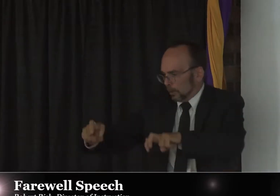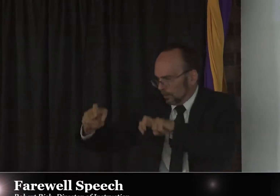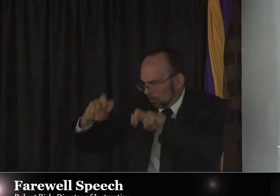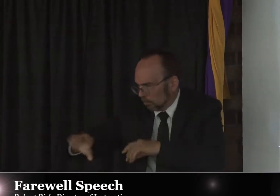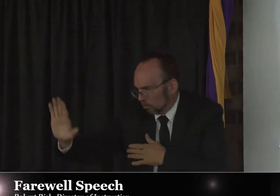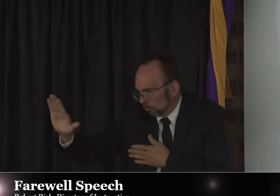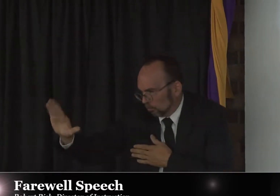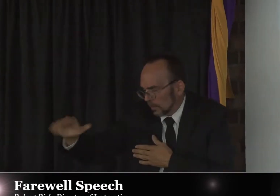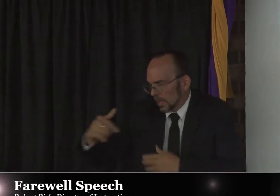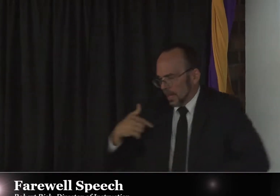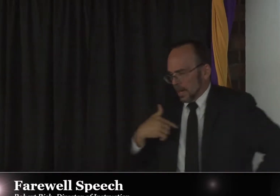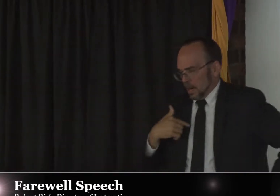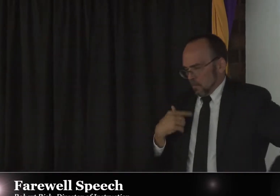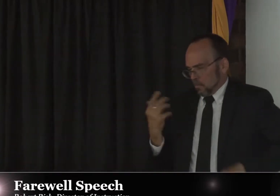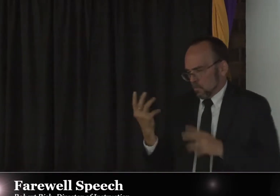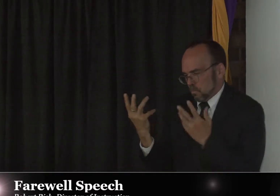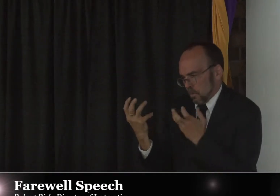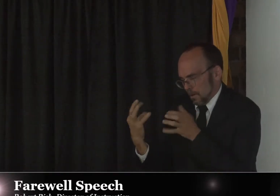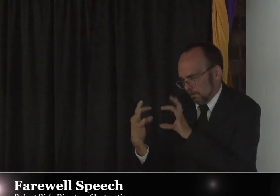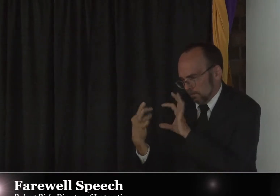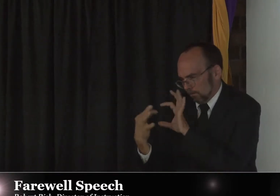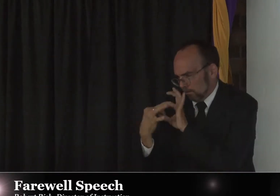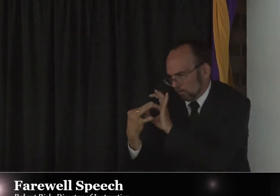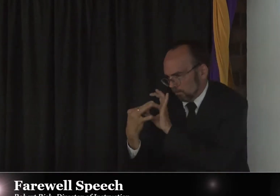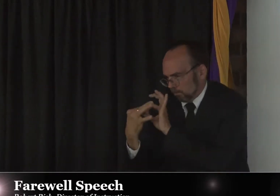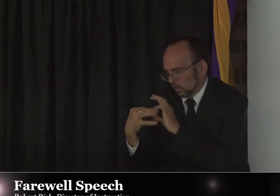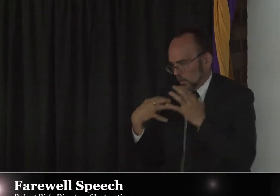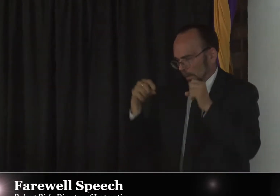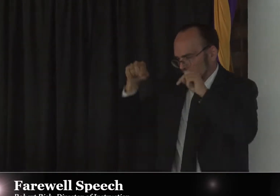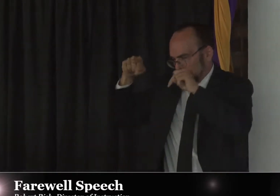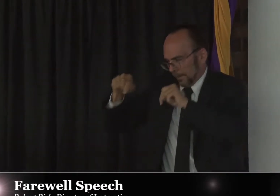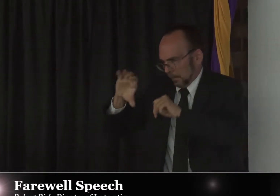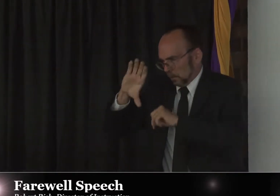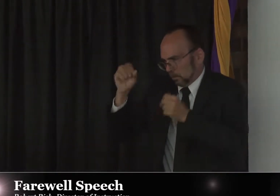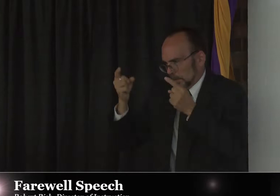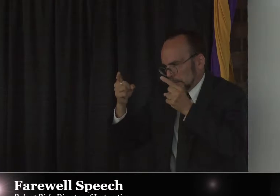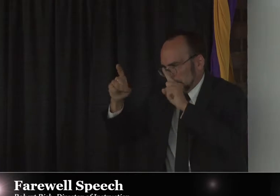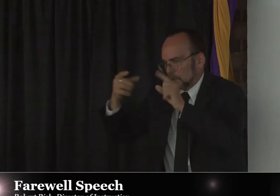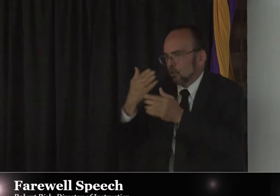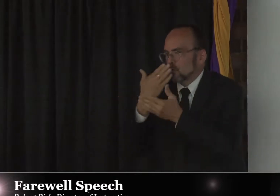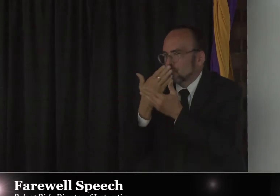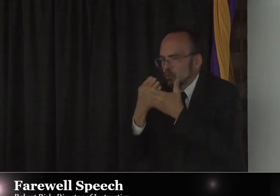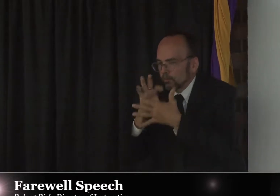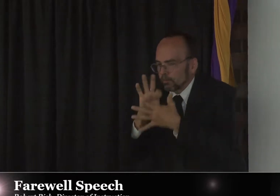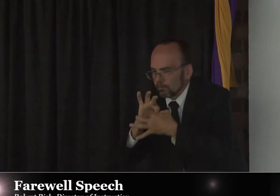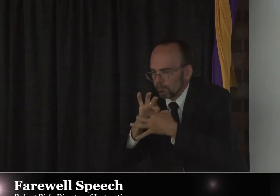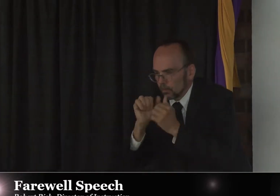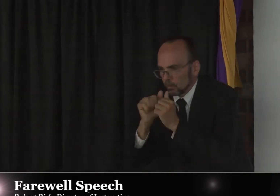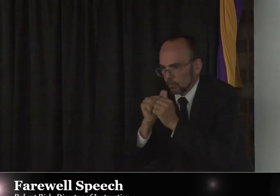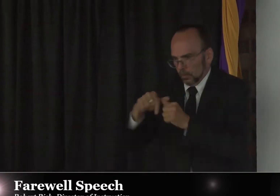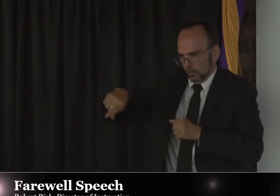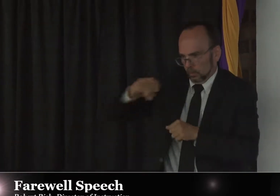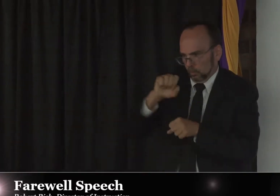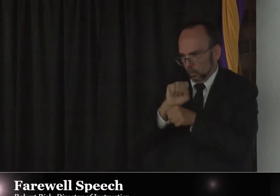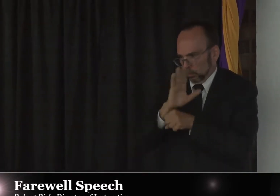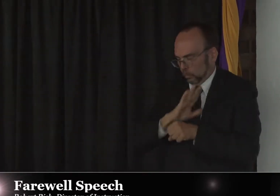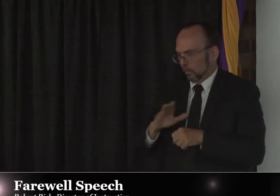very confidently. I want to belong to this company and succeed with all of you